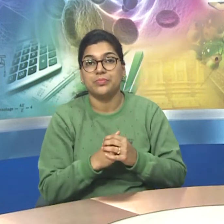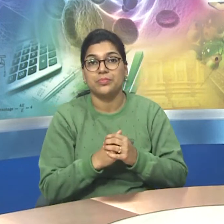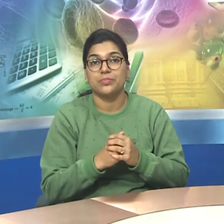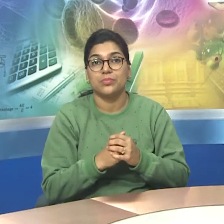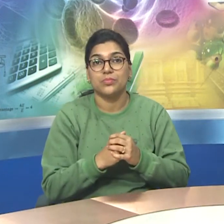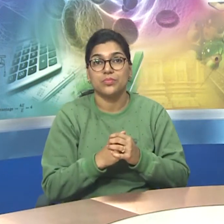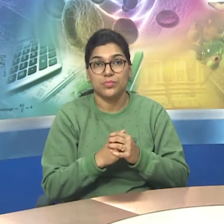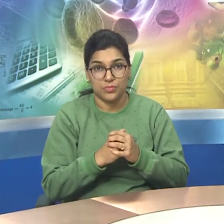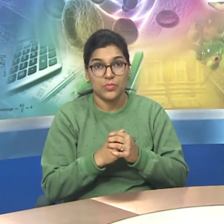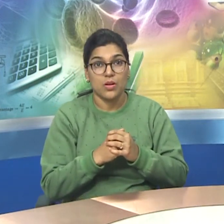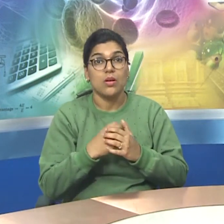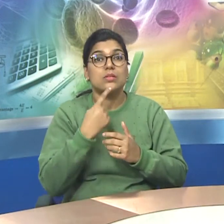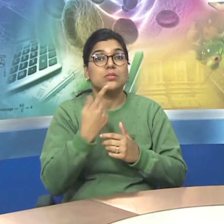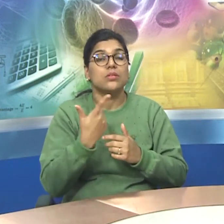You can see the example.